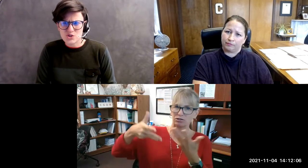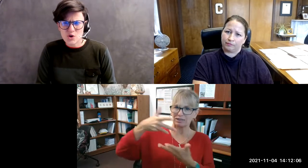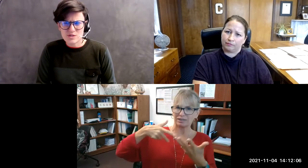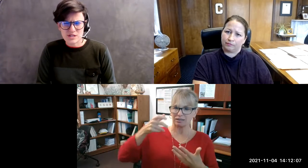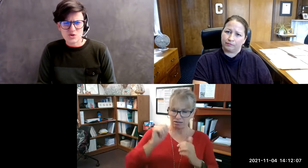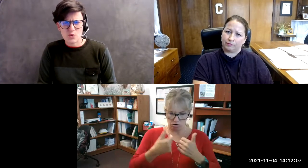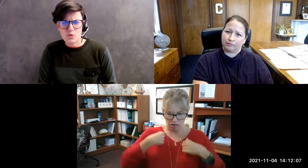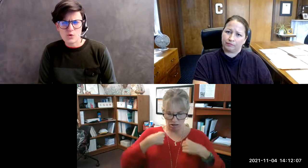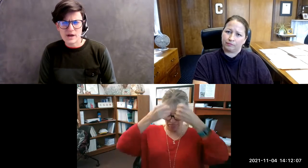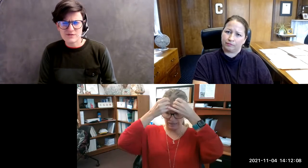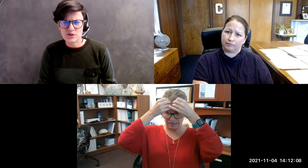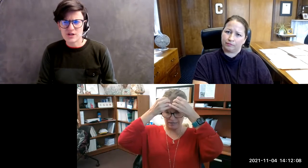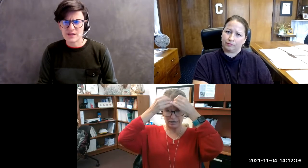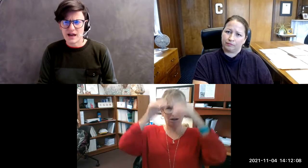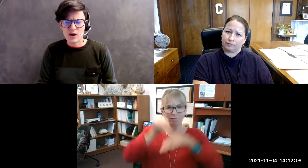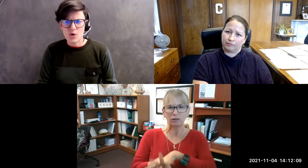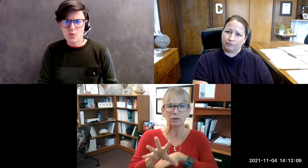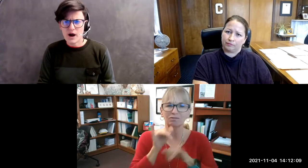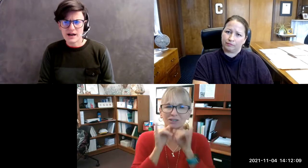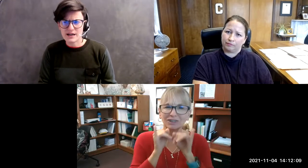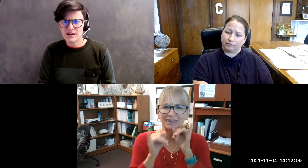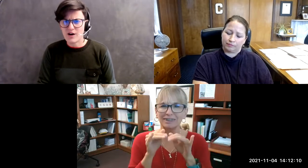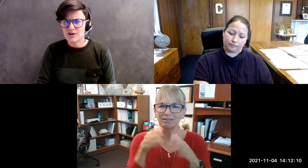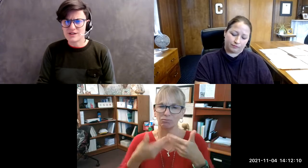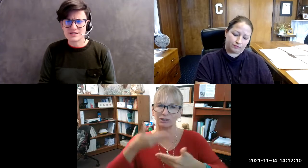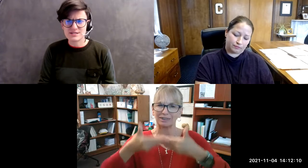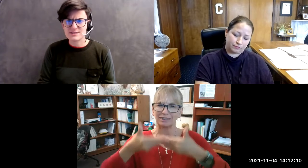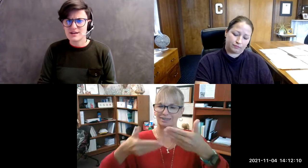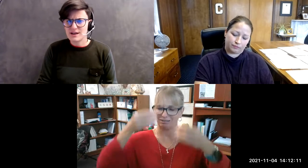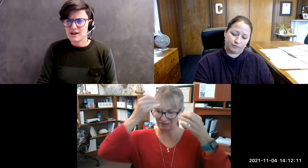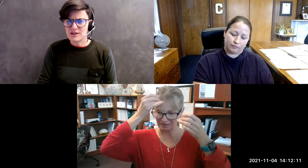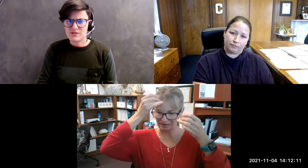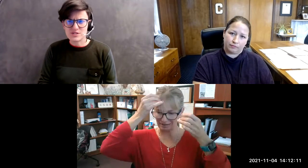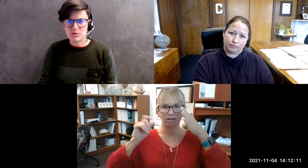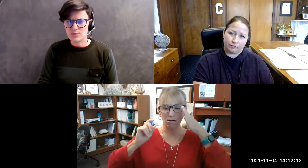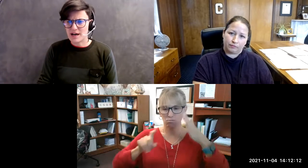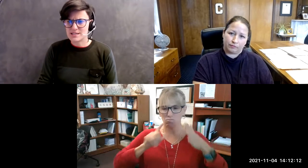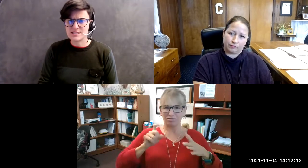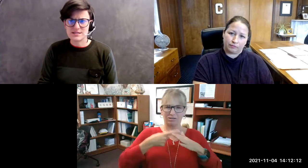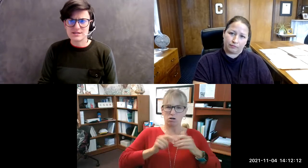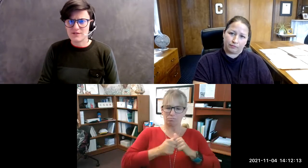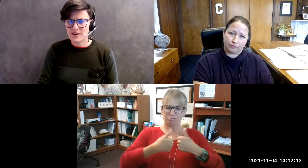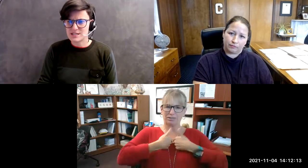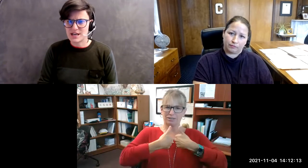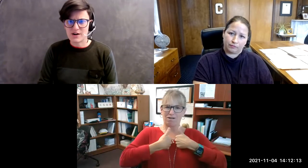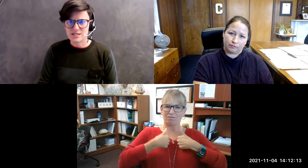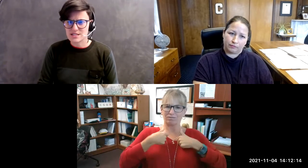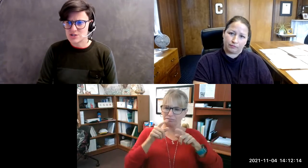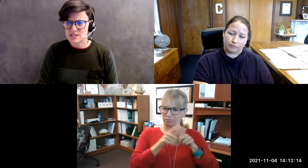wasn't chosen. So we have to look at that. Why are these invisible biases affecting our